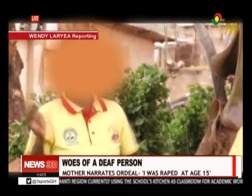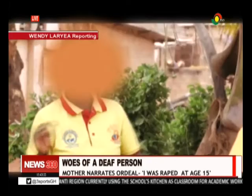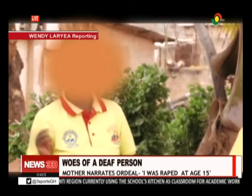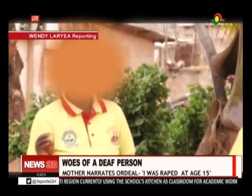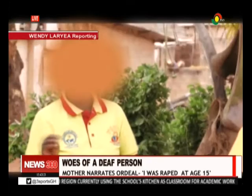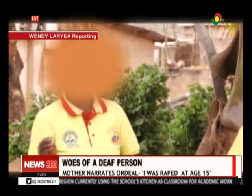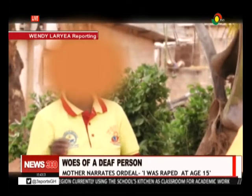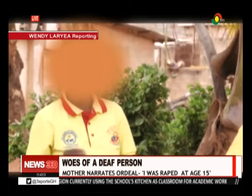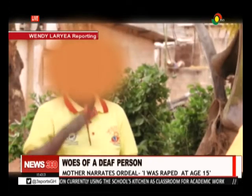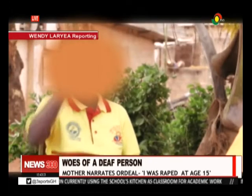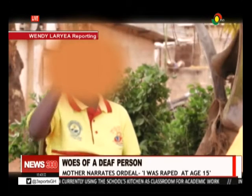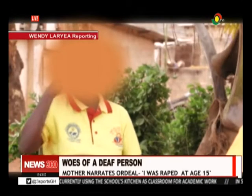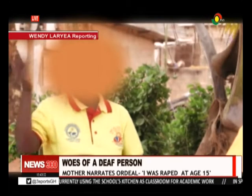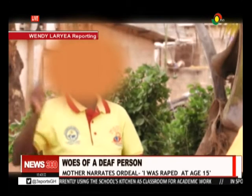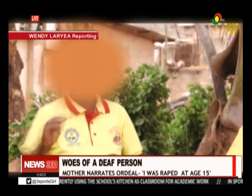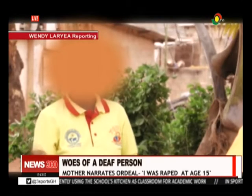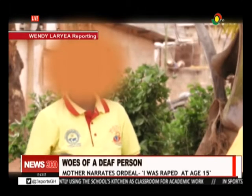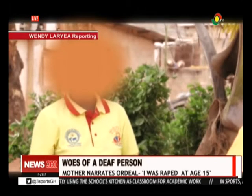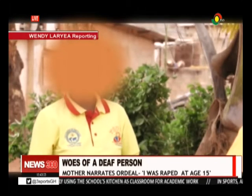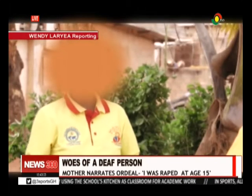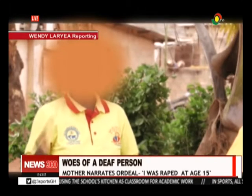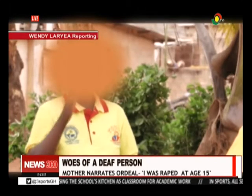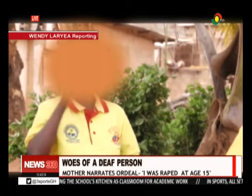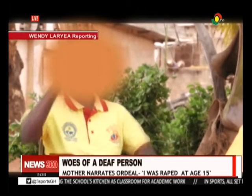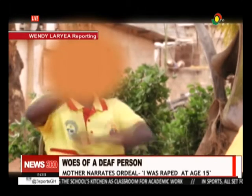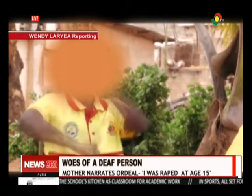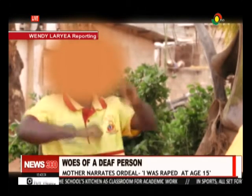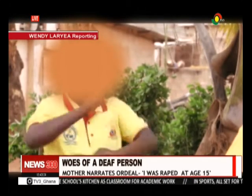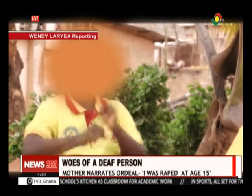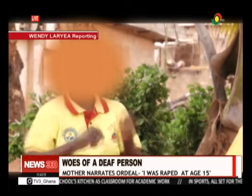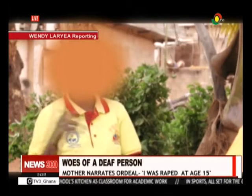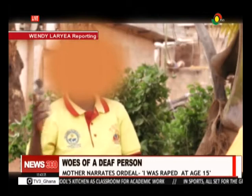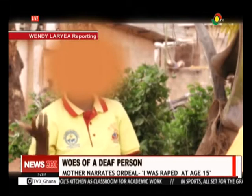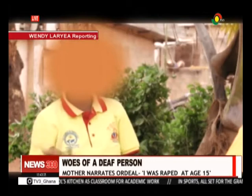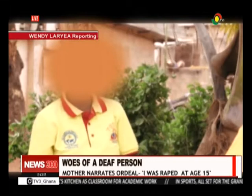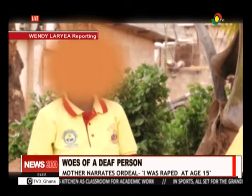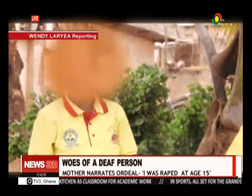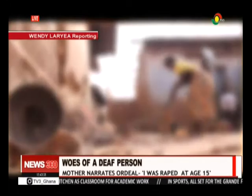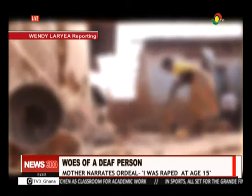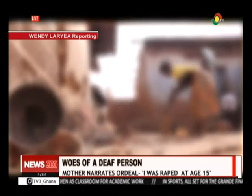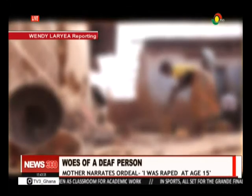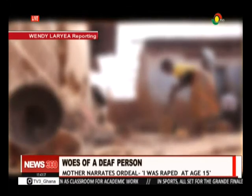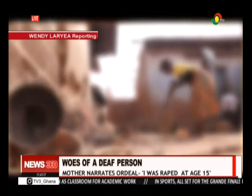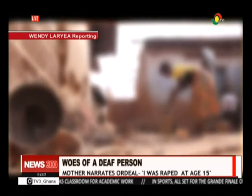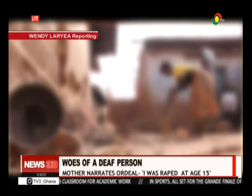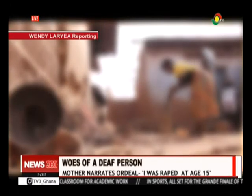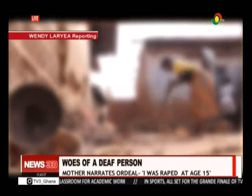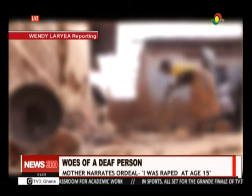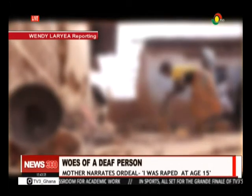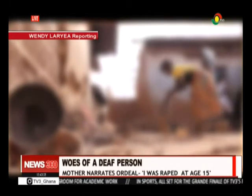without a responsible father my parents were tired of me so